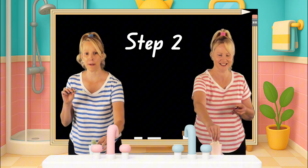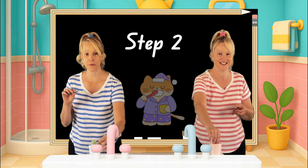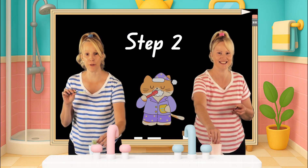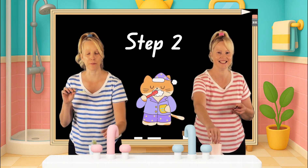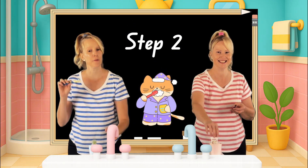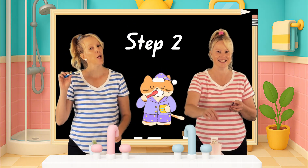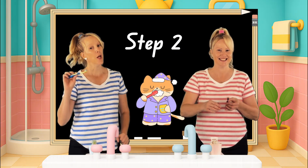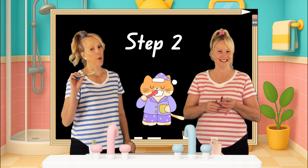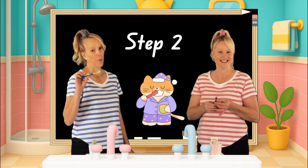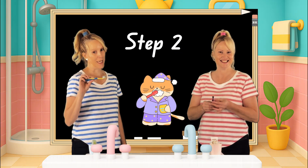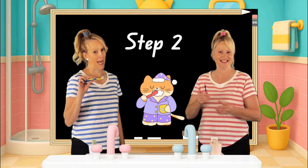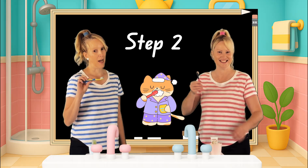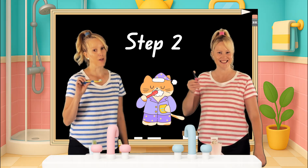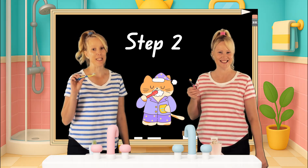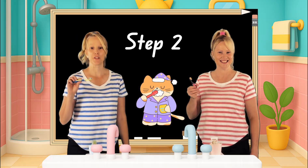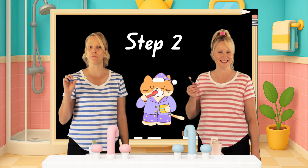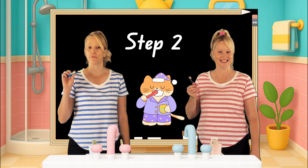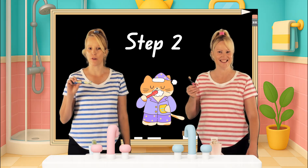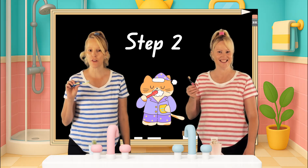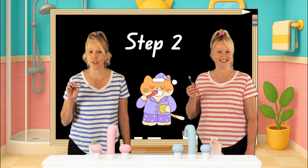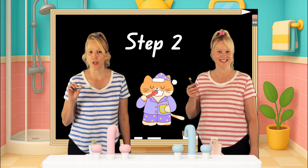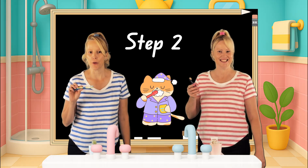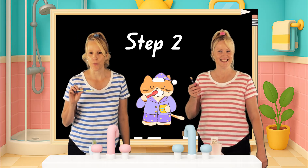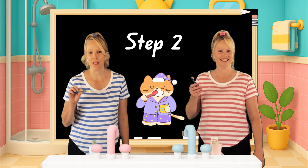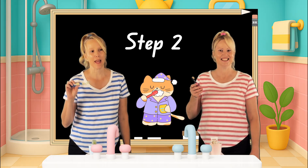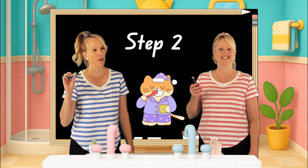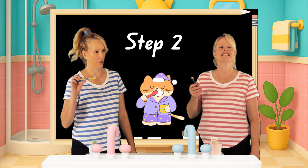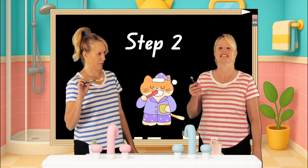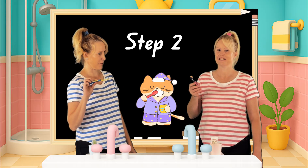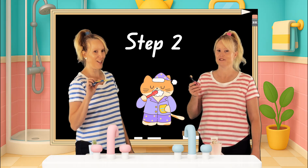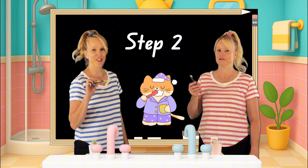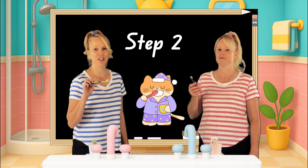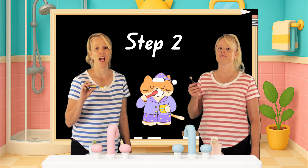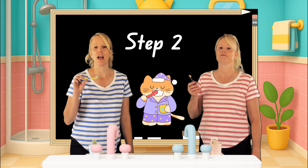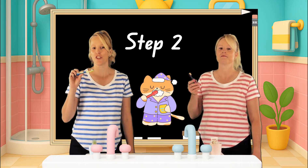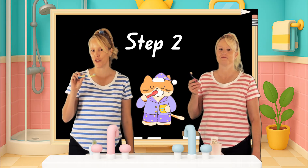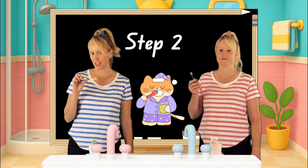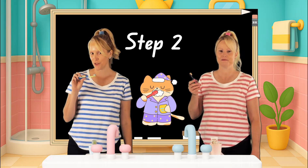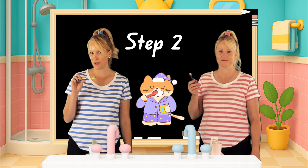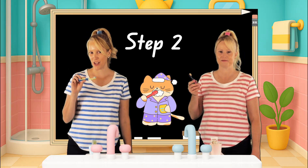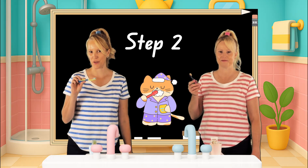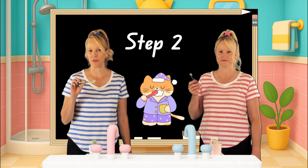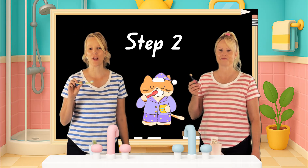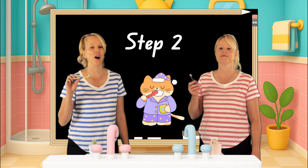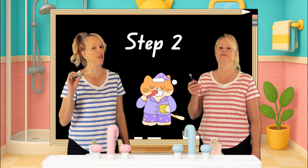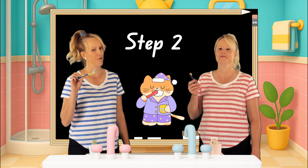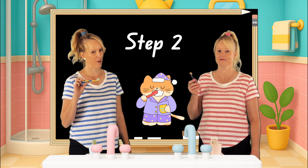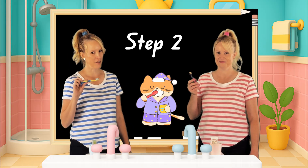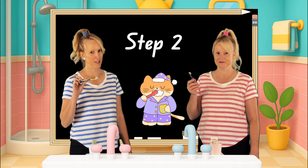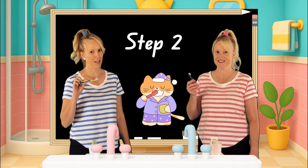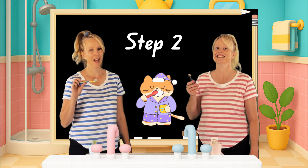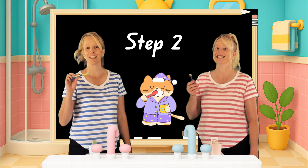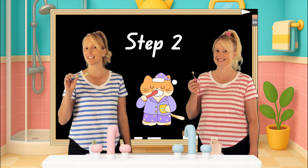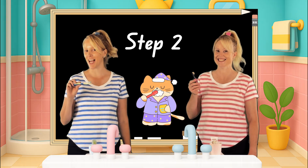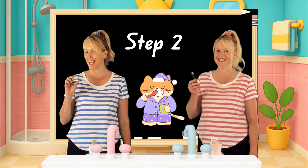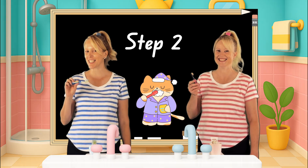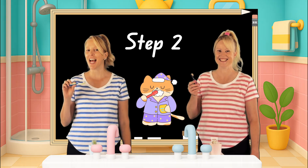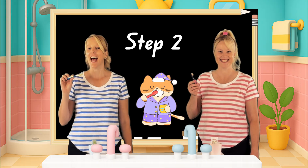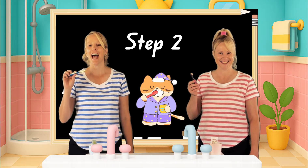2. We now need to brush with our toothbrush. Gentle circles on the front, sides,